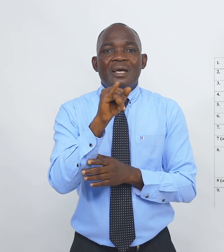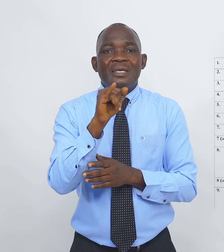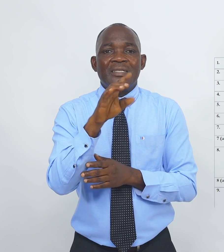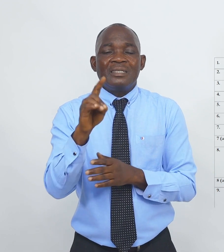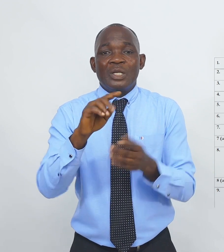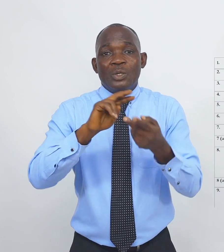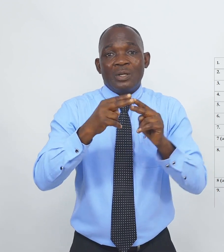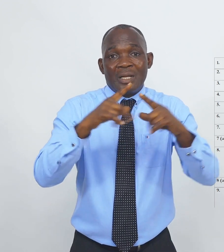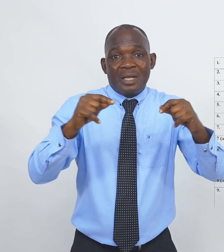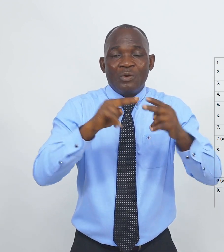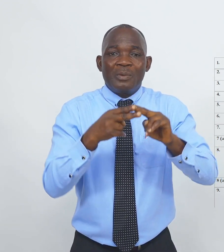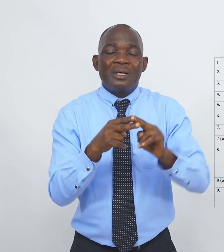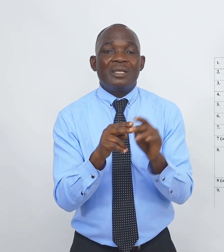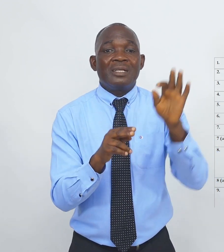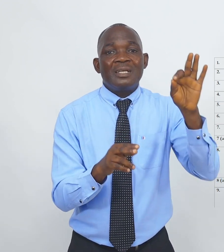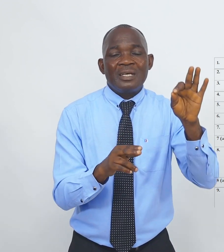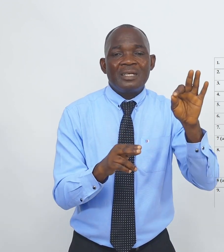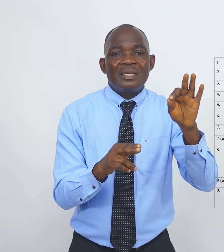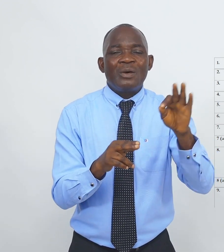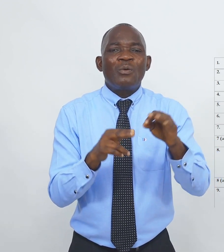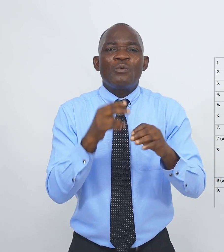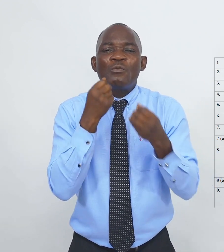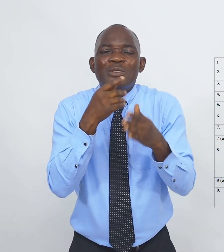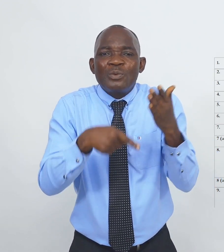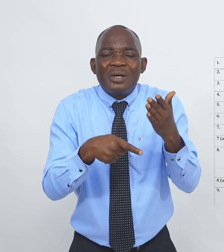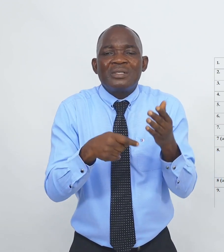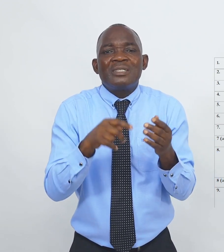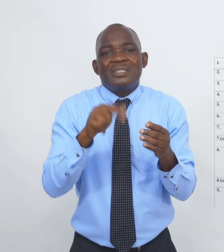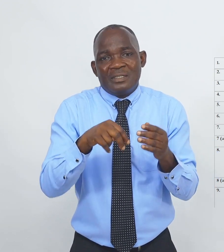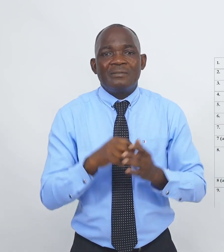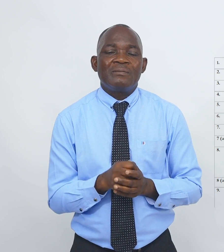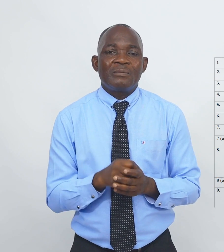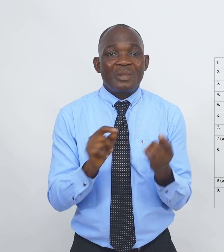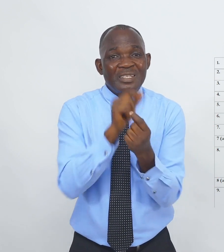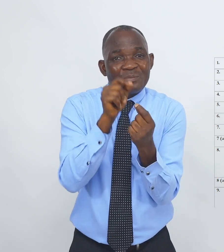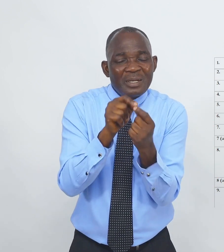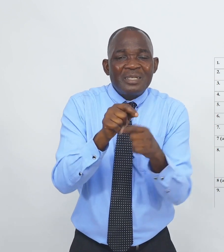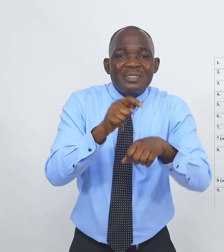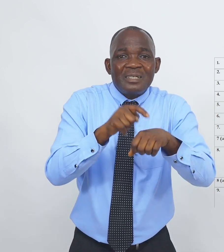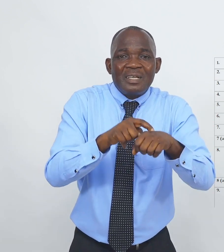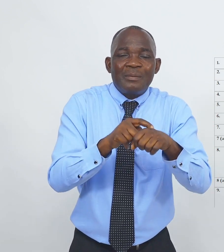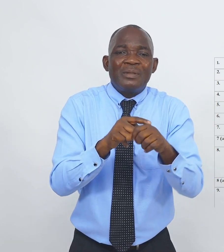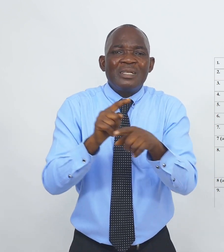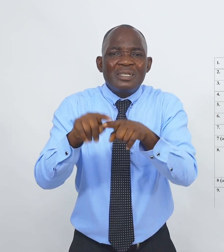number. 9. Description of the information being sought. Specify the type and class of